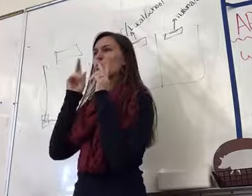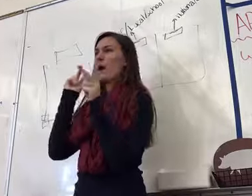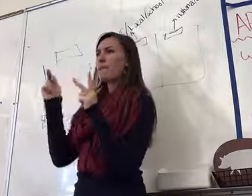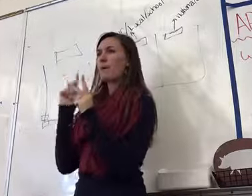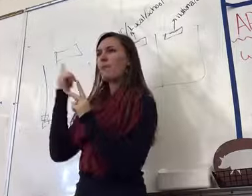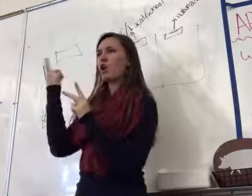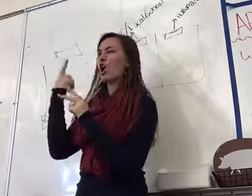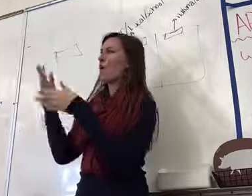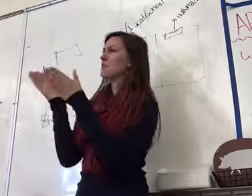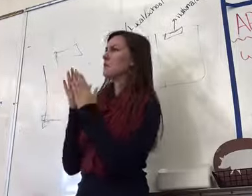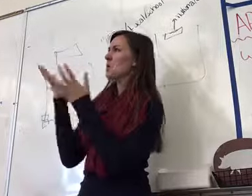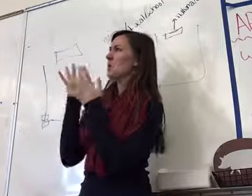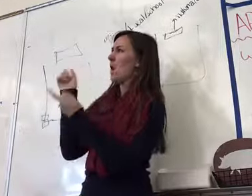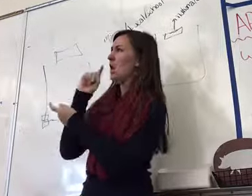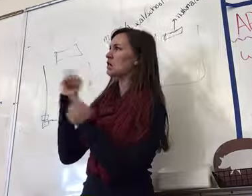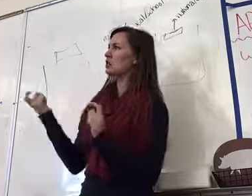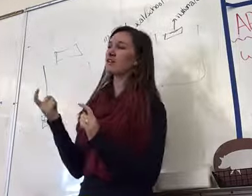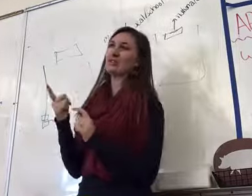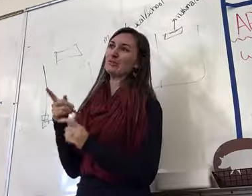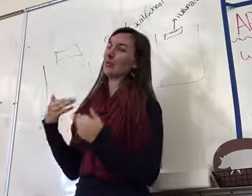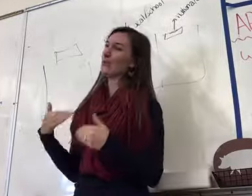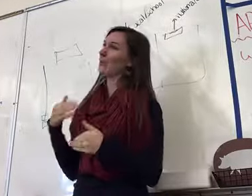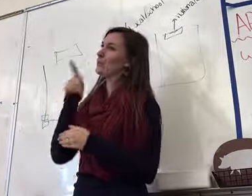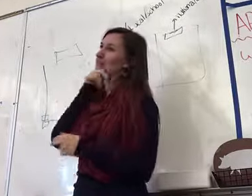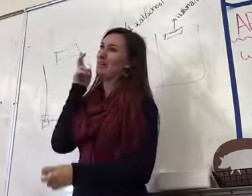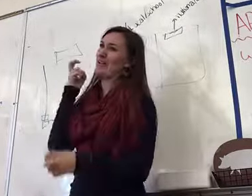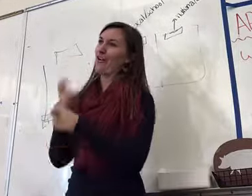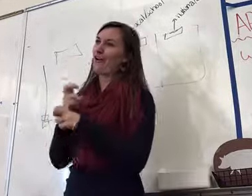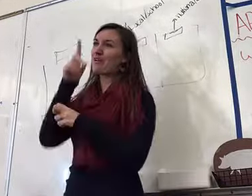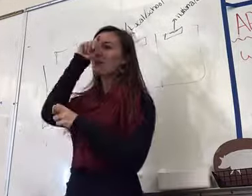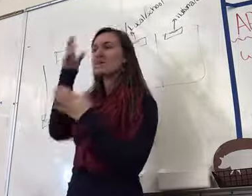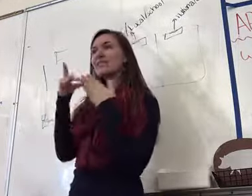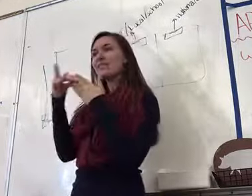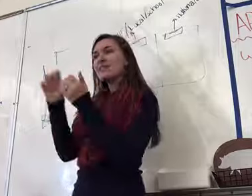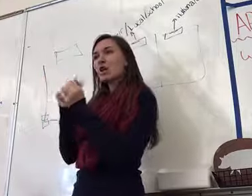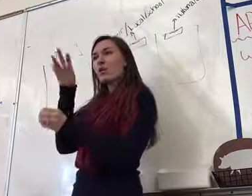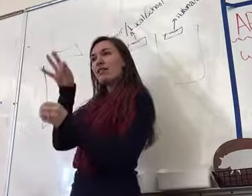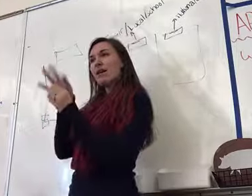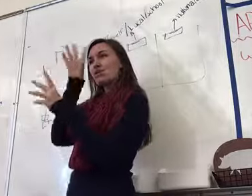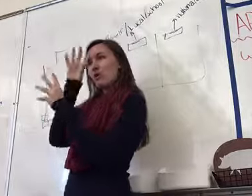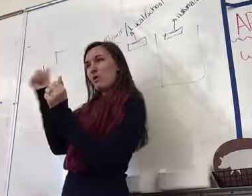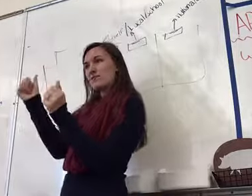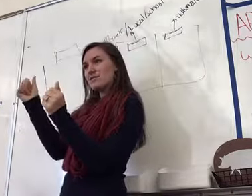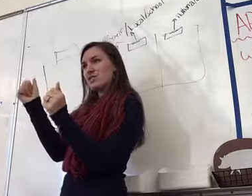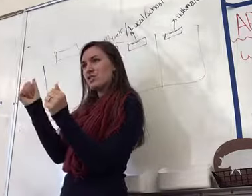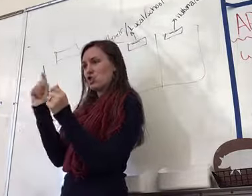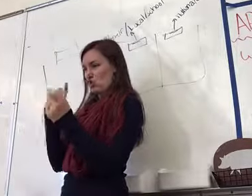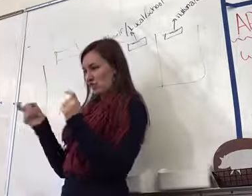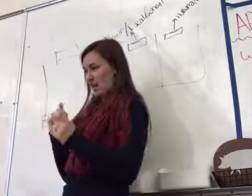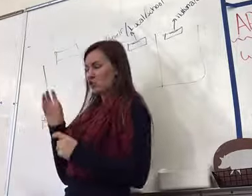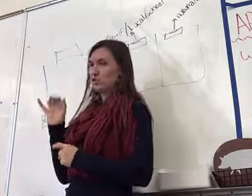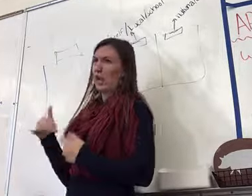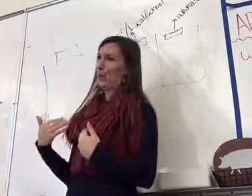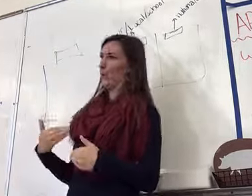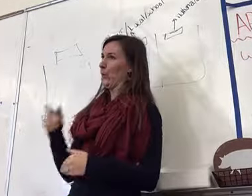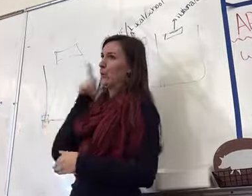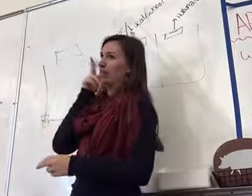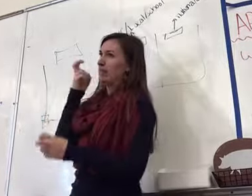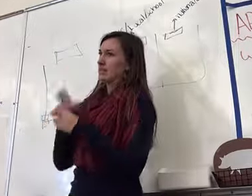so. And then also it elects our president as well. And we'll talk about all the controversy with that too. The Supreme Court